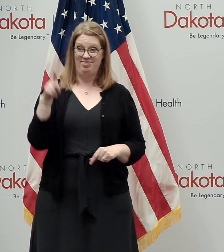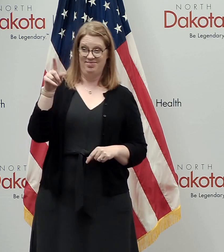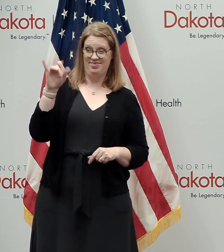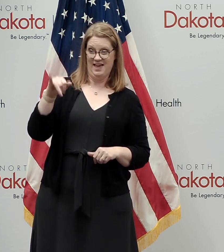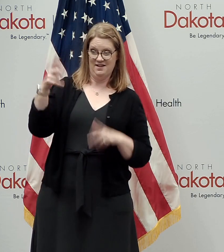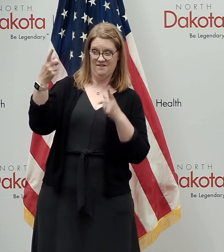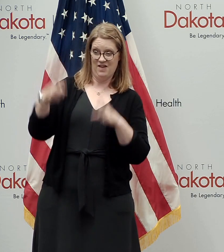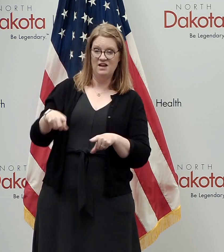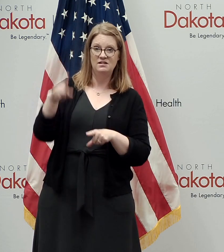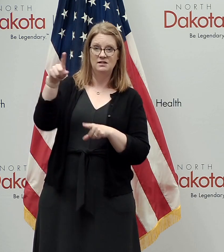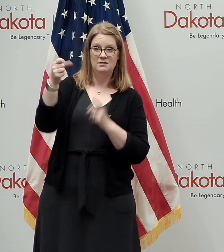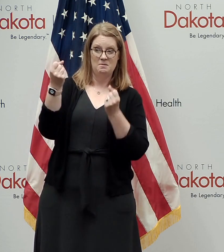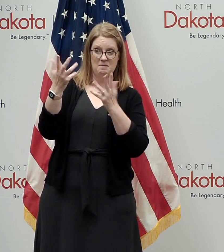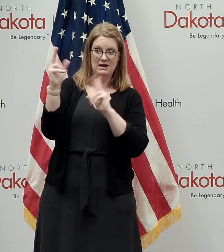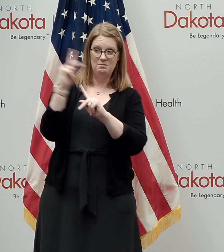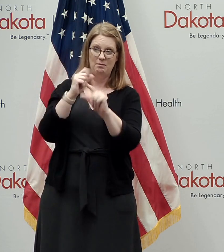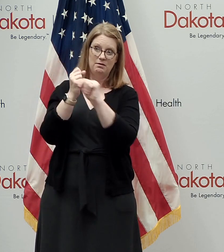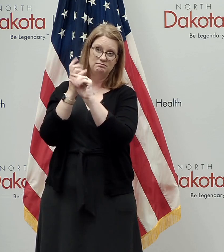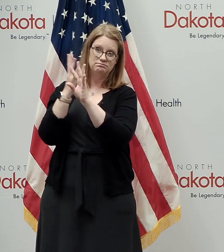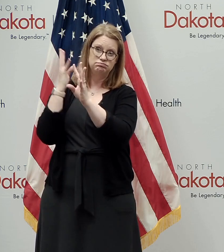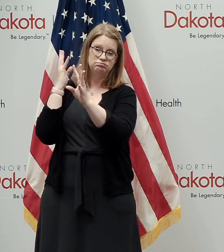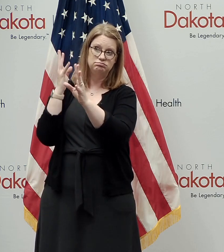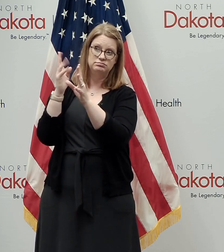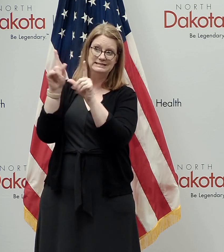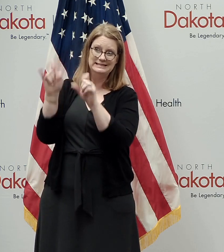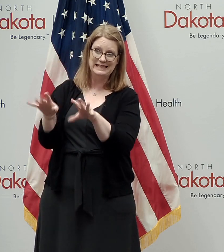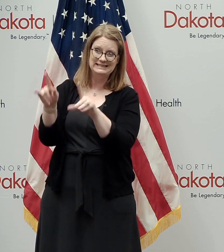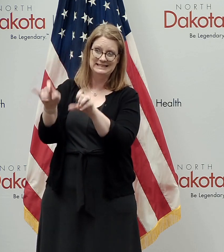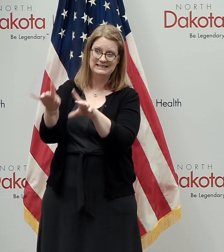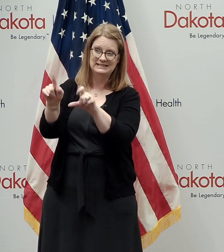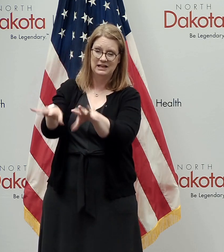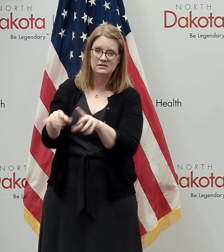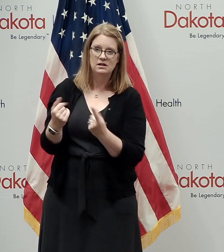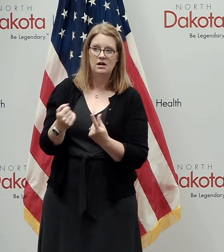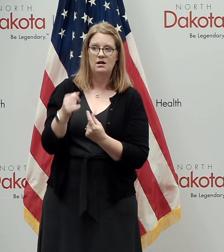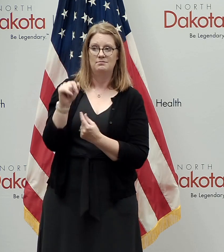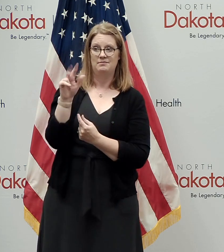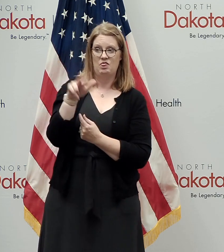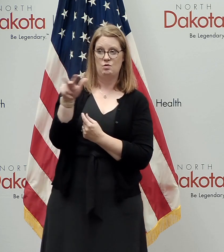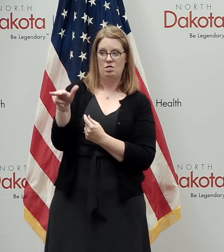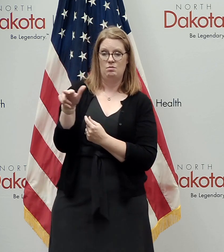we can, find out we had 33 active cases